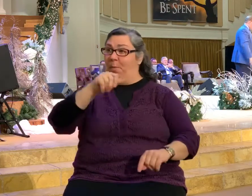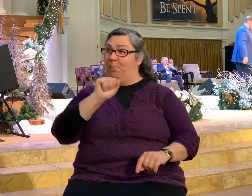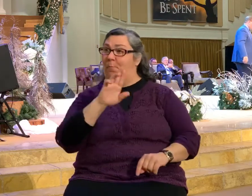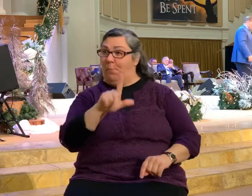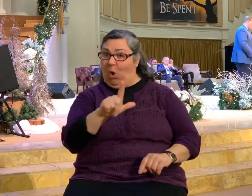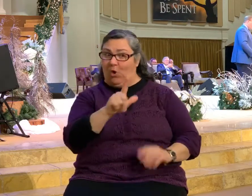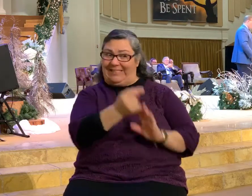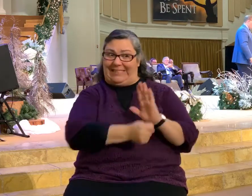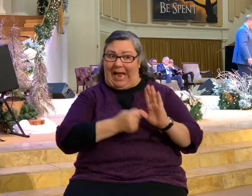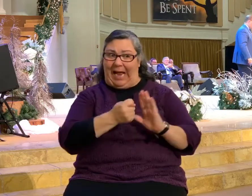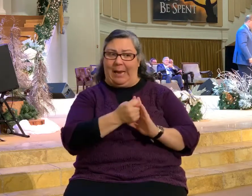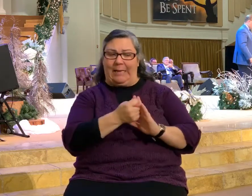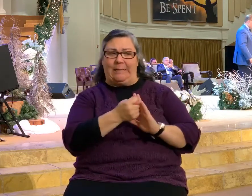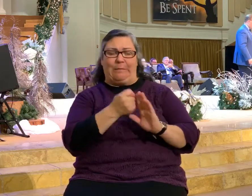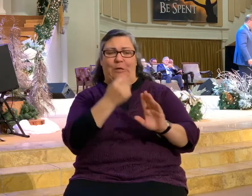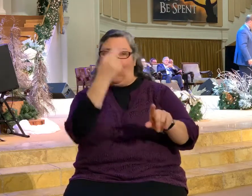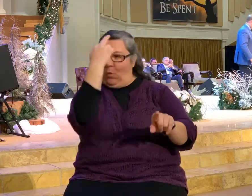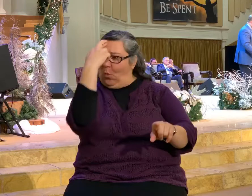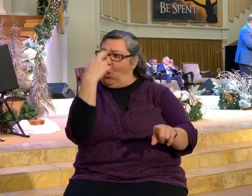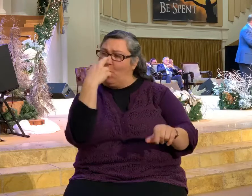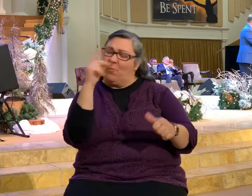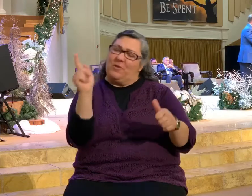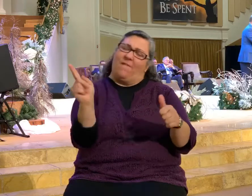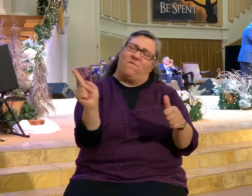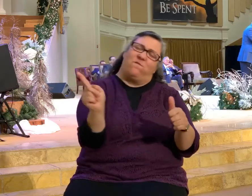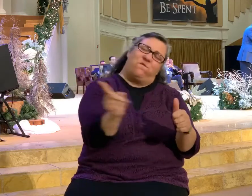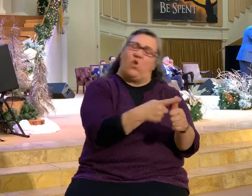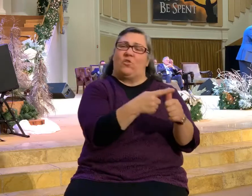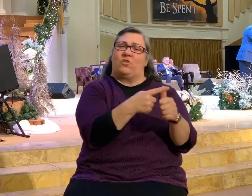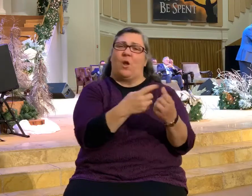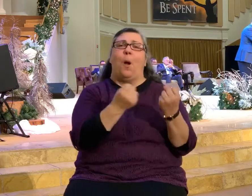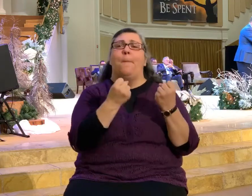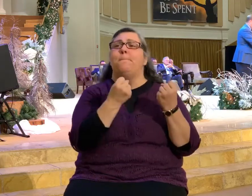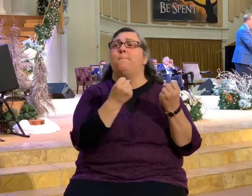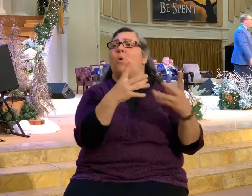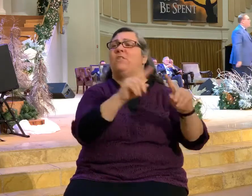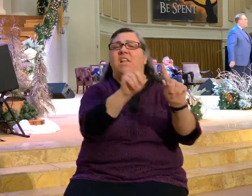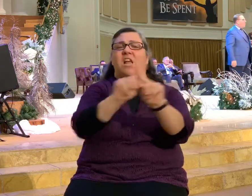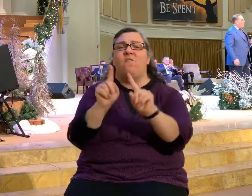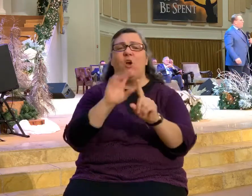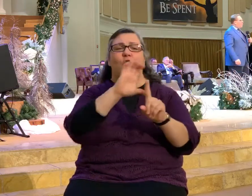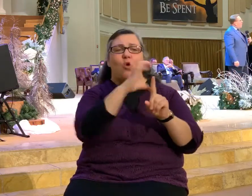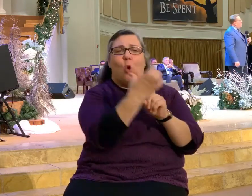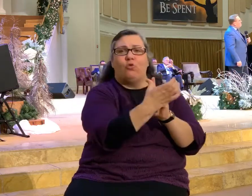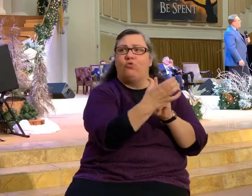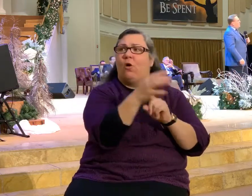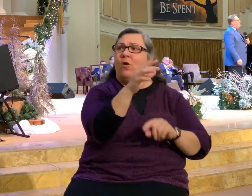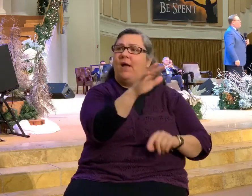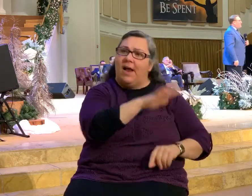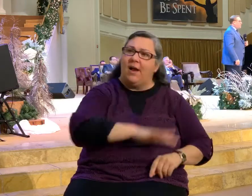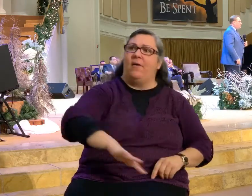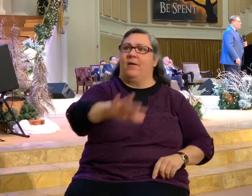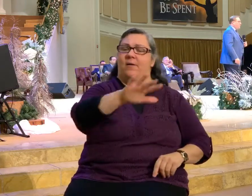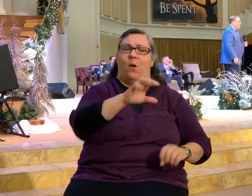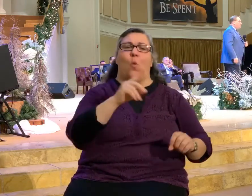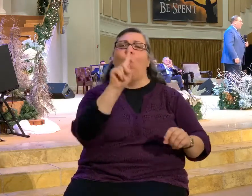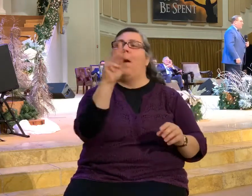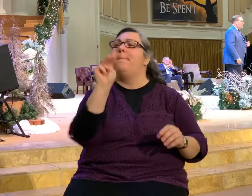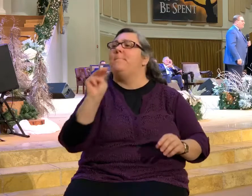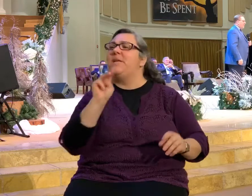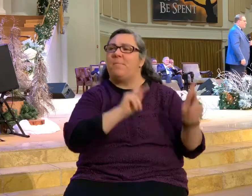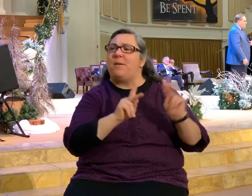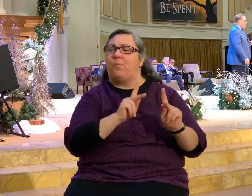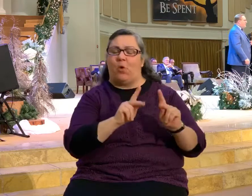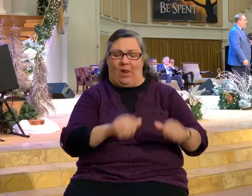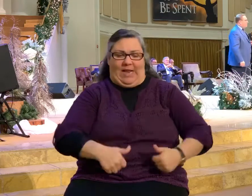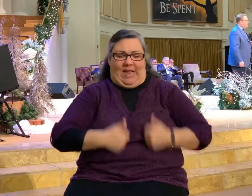the first truly multicultural urban metropolitan area. Over 1 million people